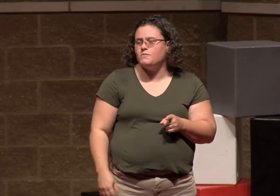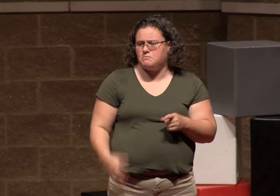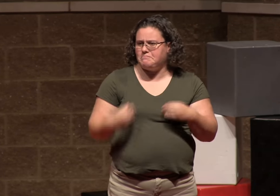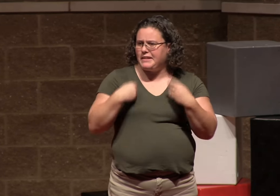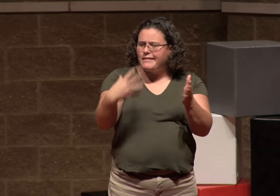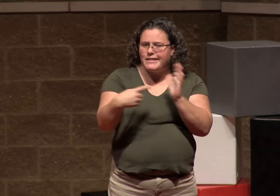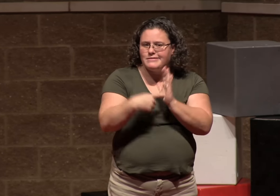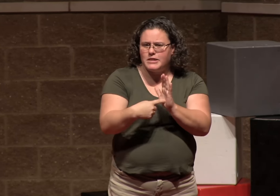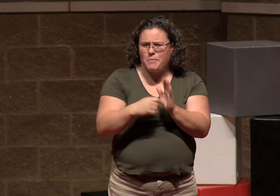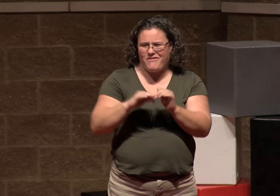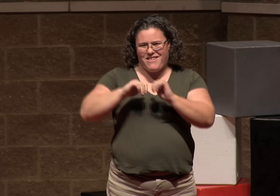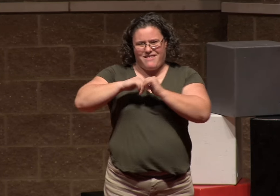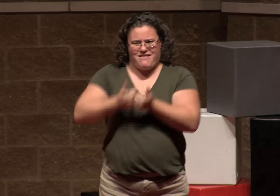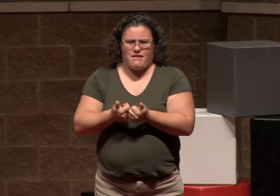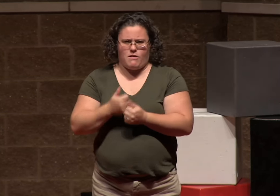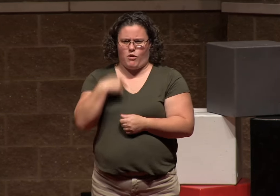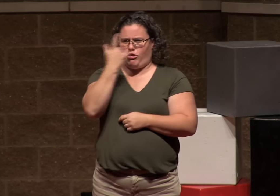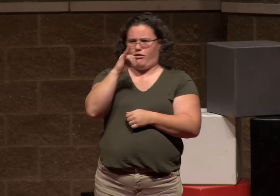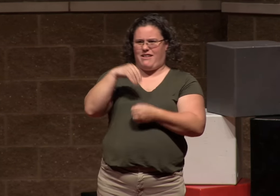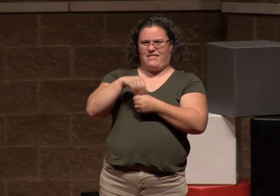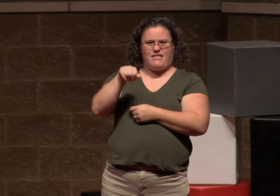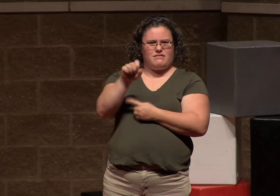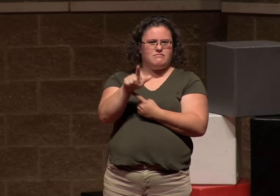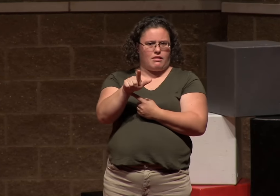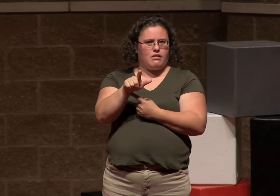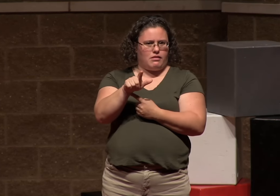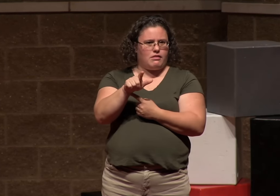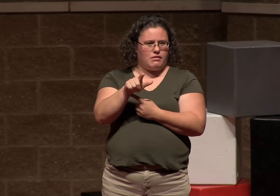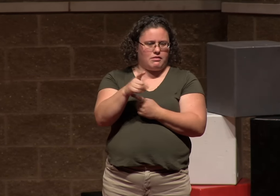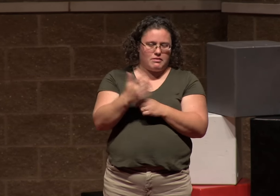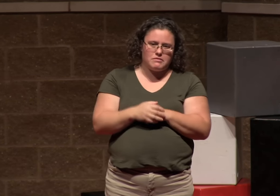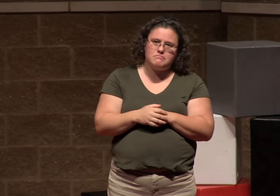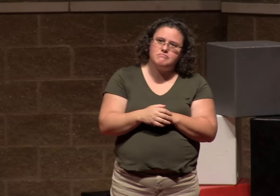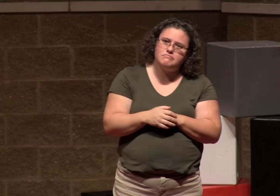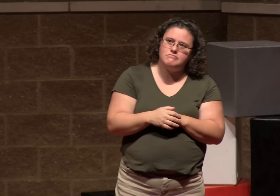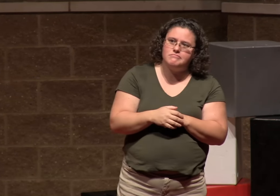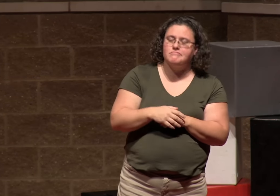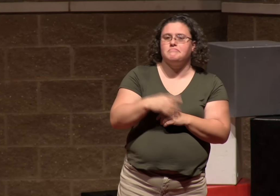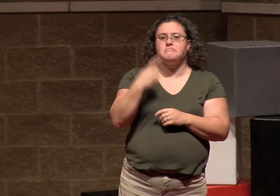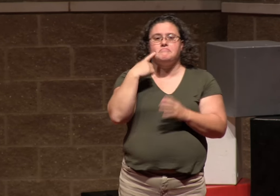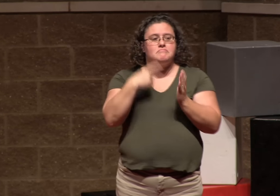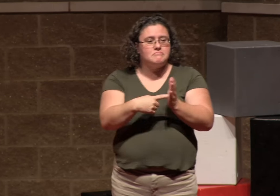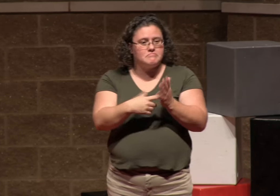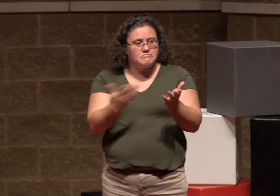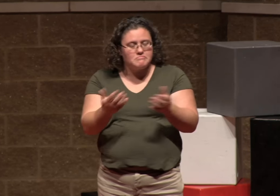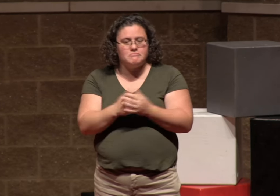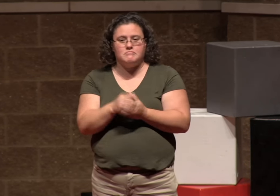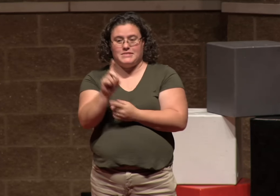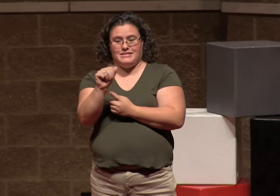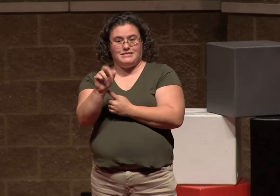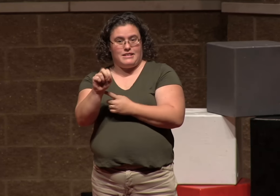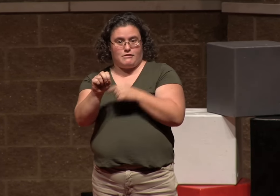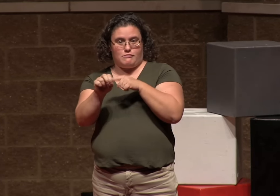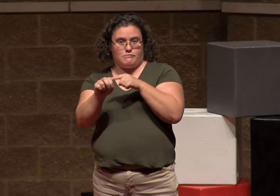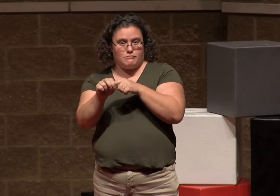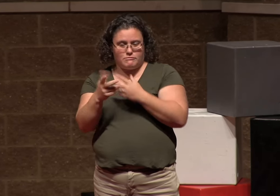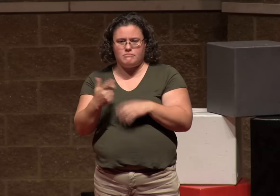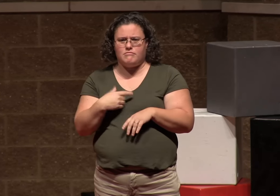for that word dare, let me give you an example, I'm going to give you an example in ASL, that word